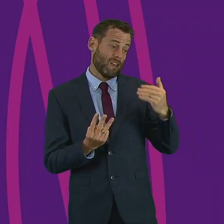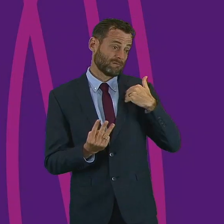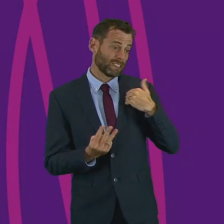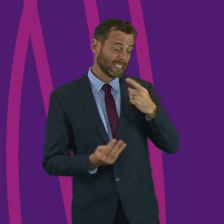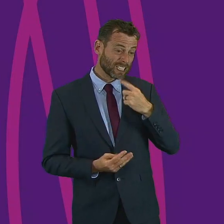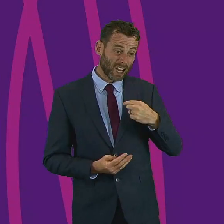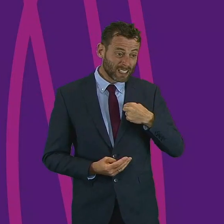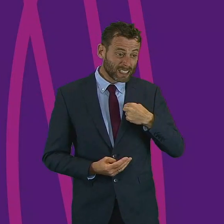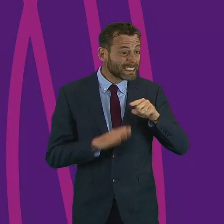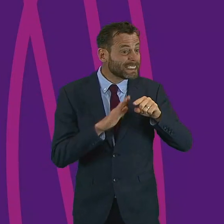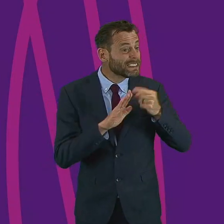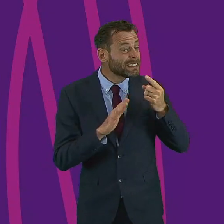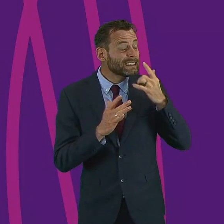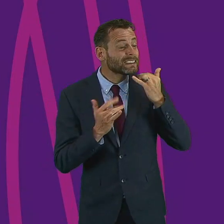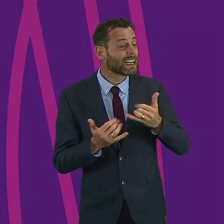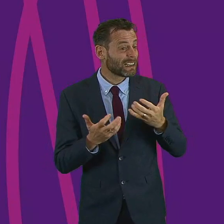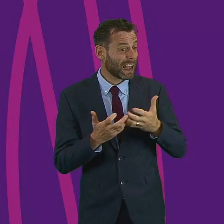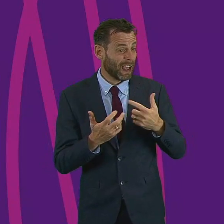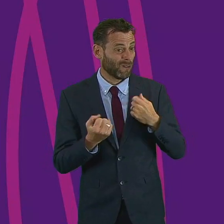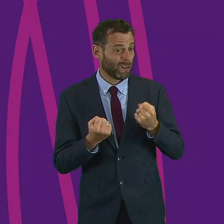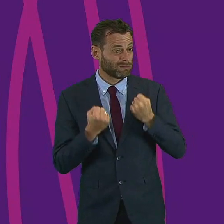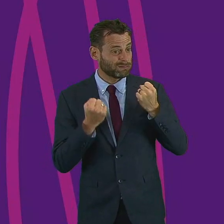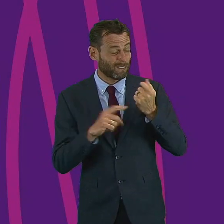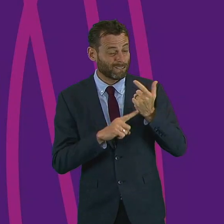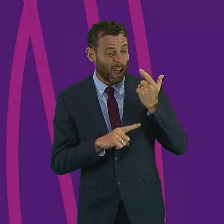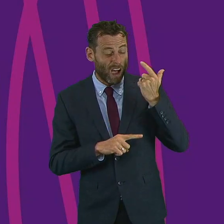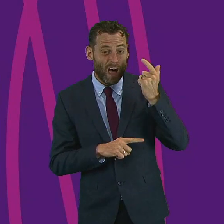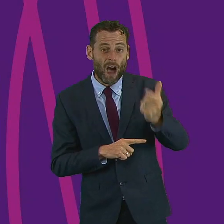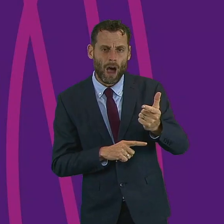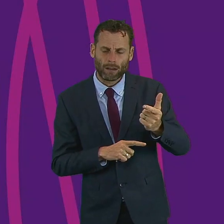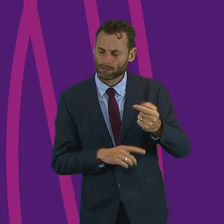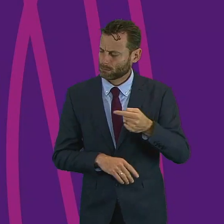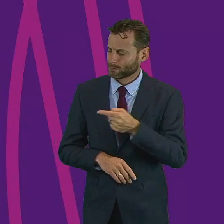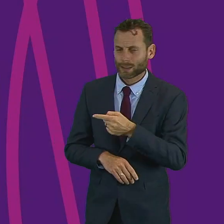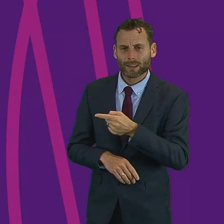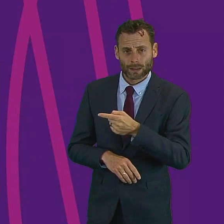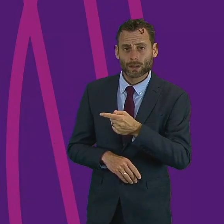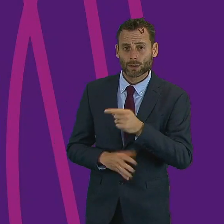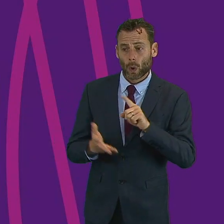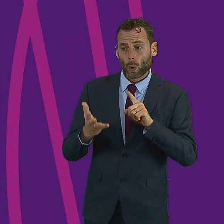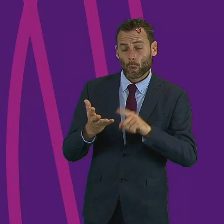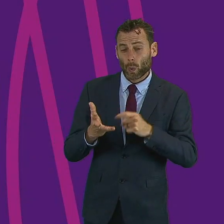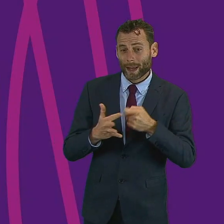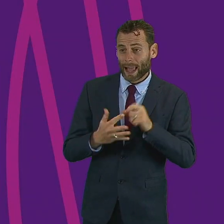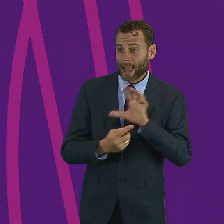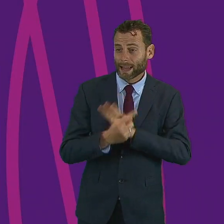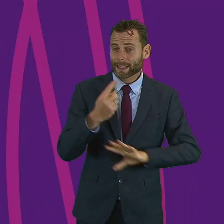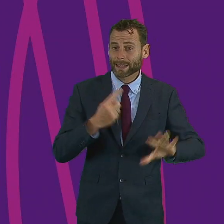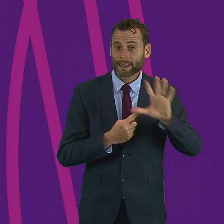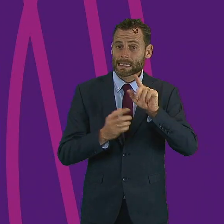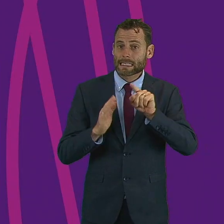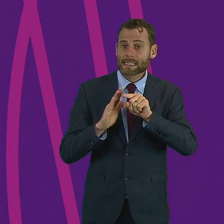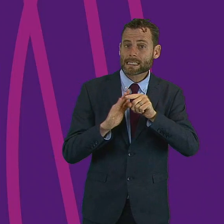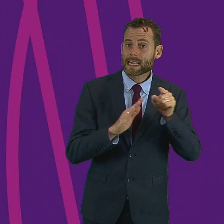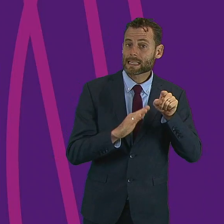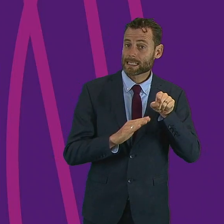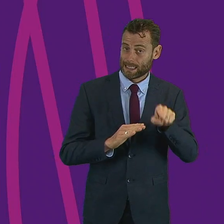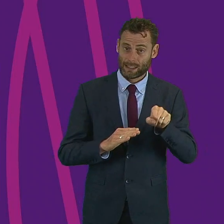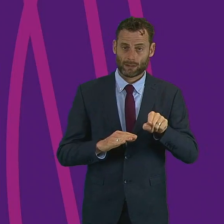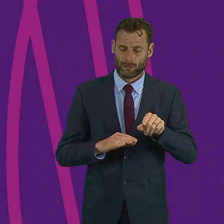Test and Protect is the foundation of Scotland's strategy to contain COVID, but it doesn't work if people can't get a test.